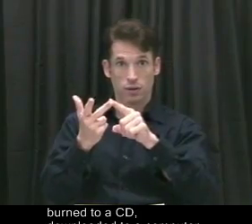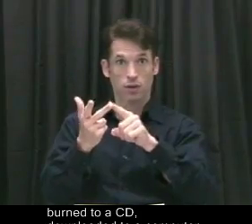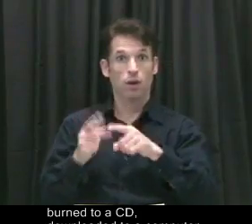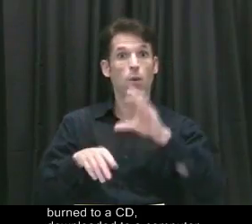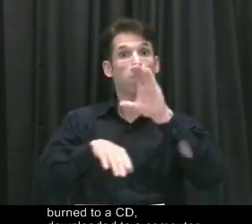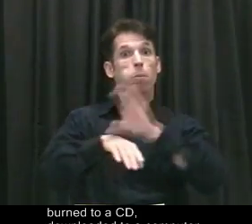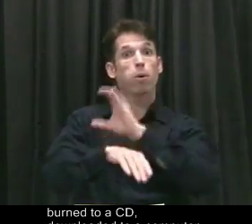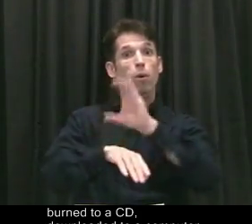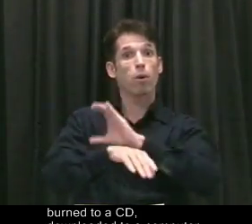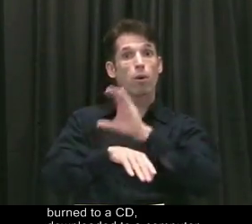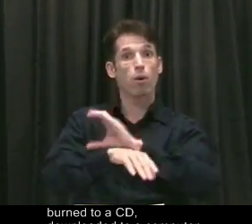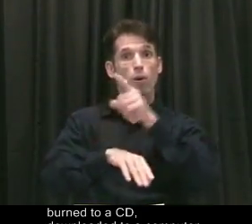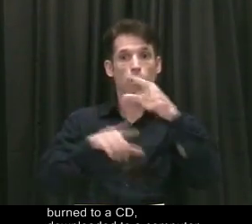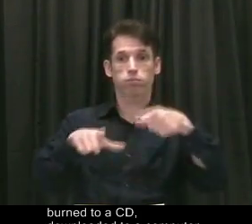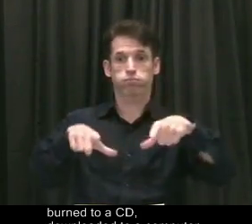downloaded to a computer,